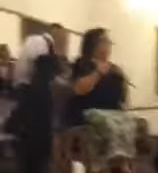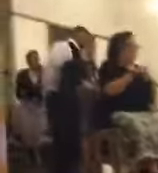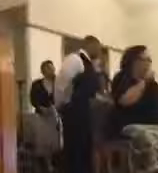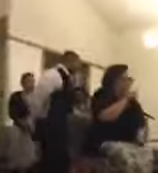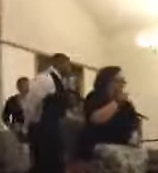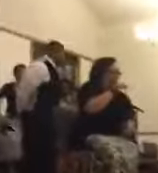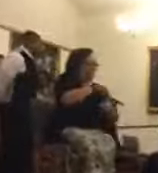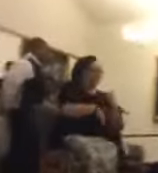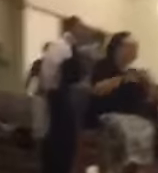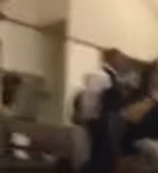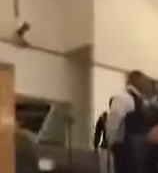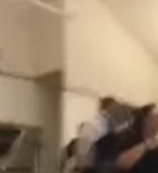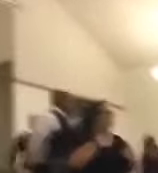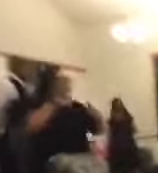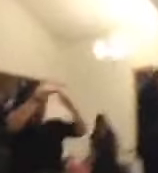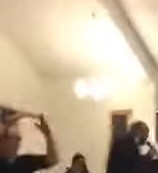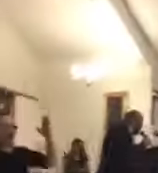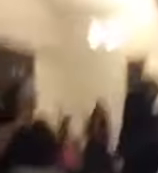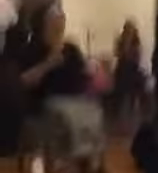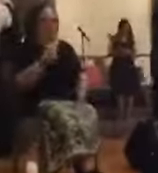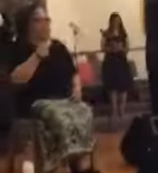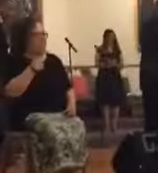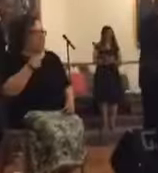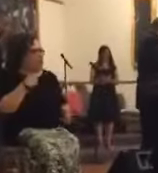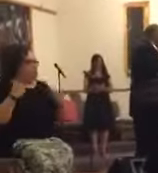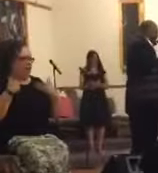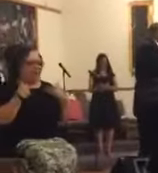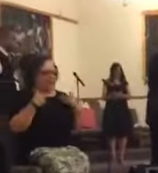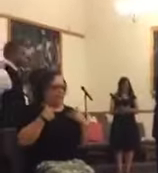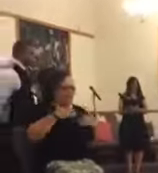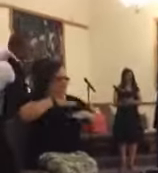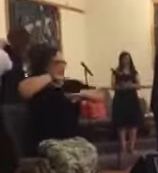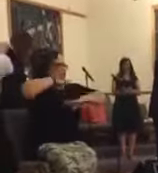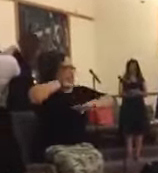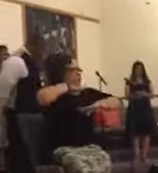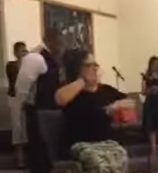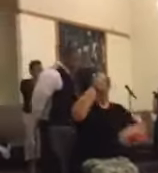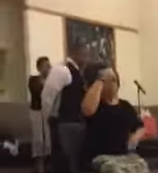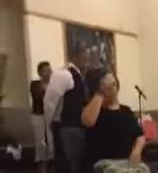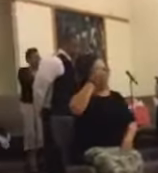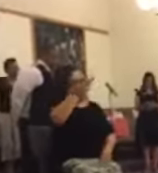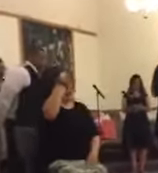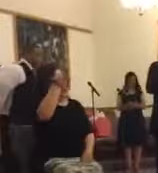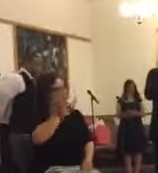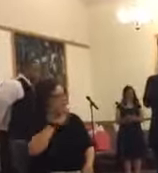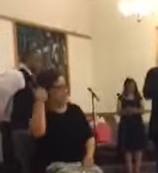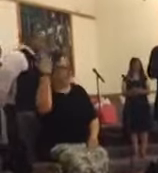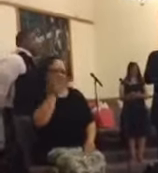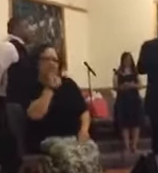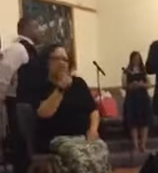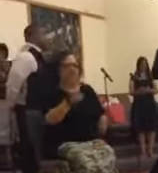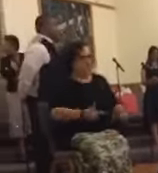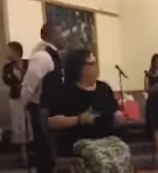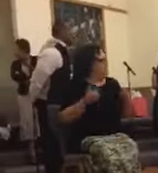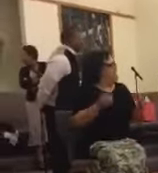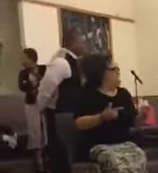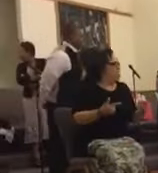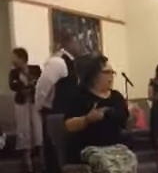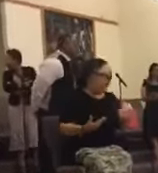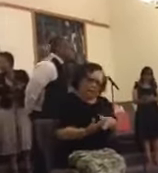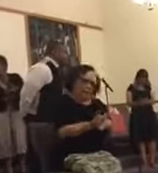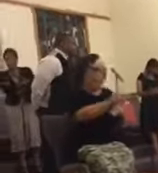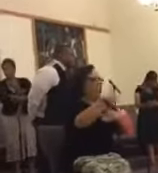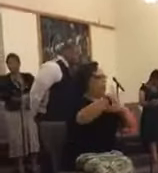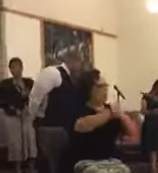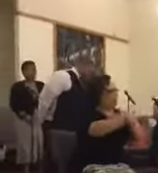I still got a cupboard full. Because man shall not live by